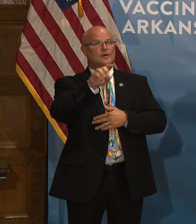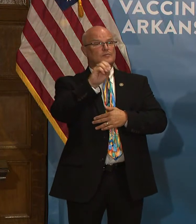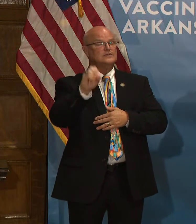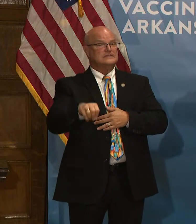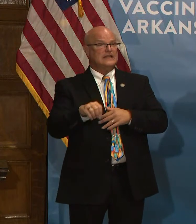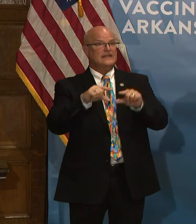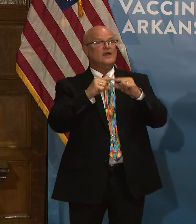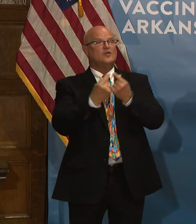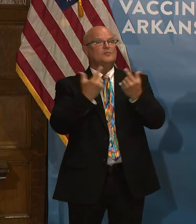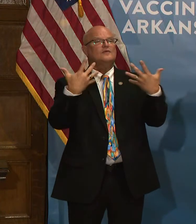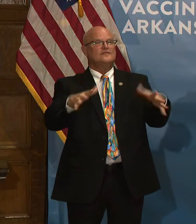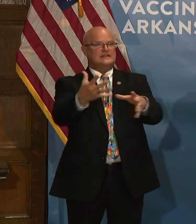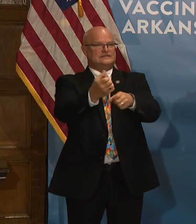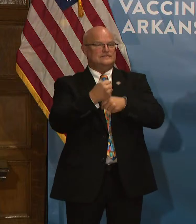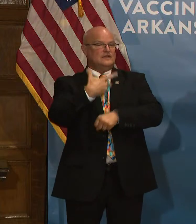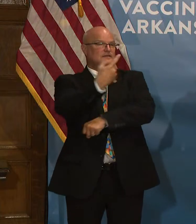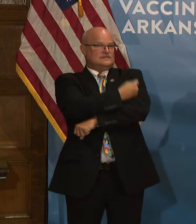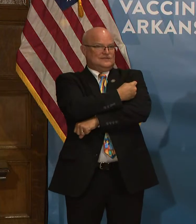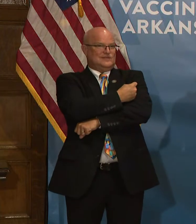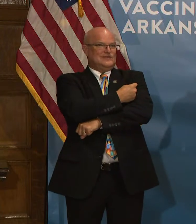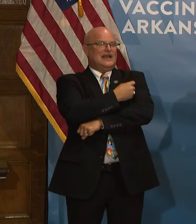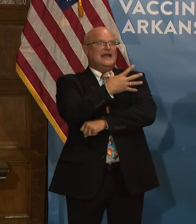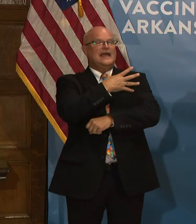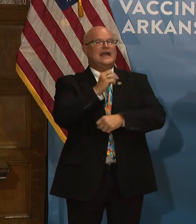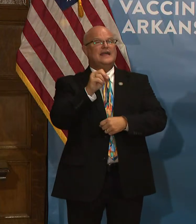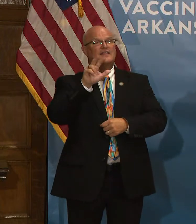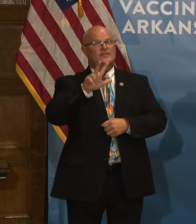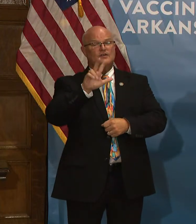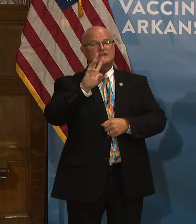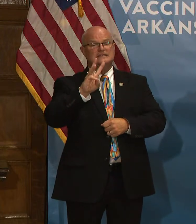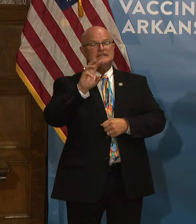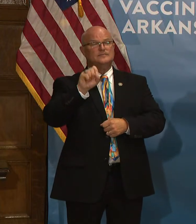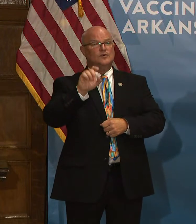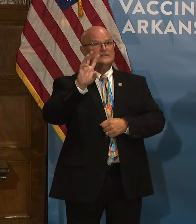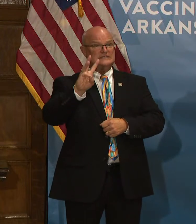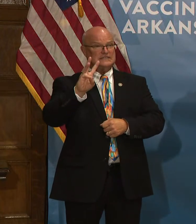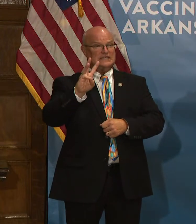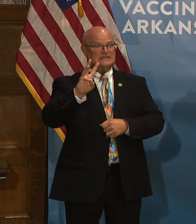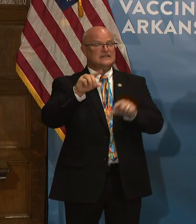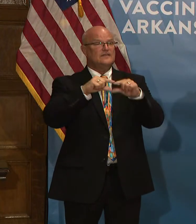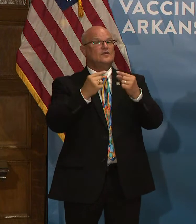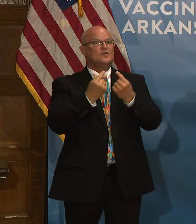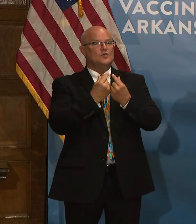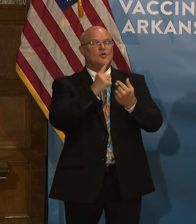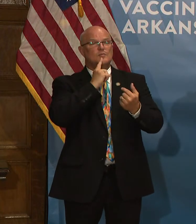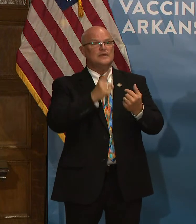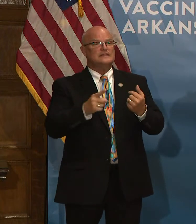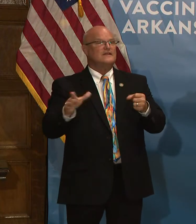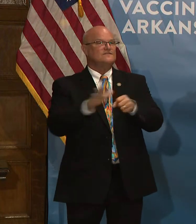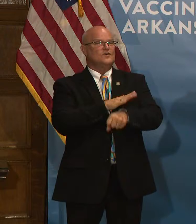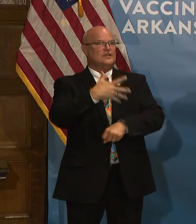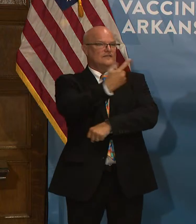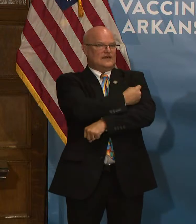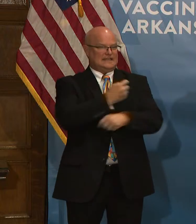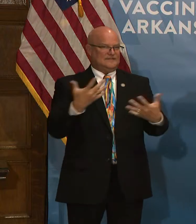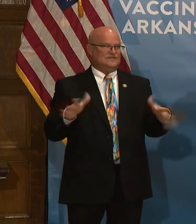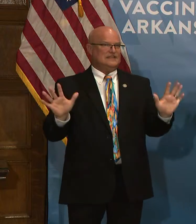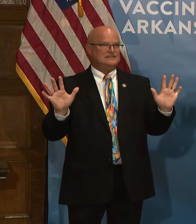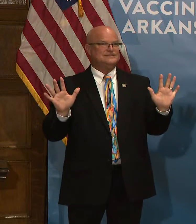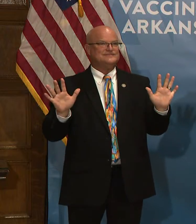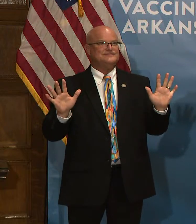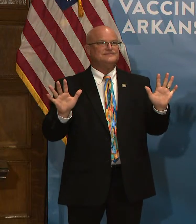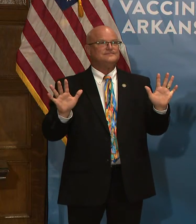48.1% of that group has received at least one dose, and 36.6% of the group is fully